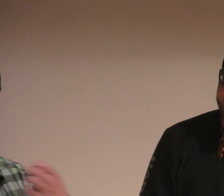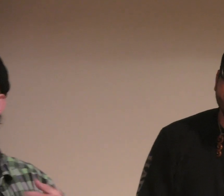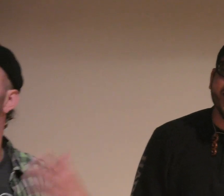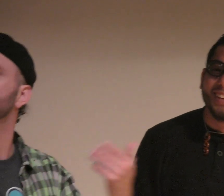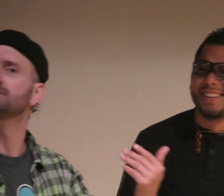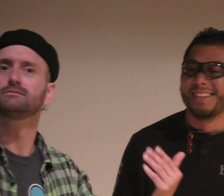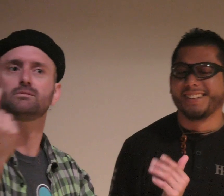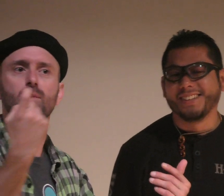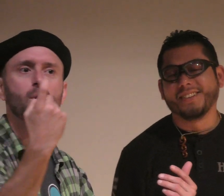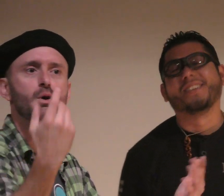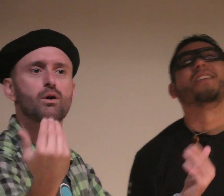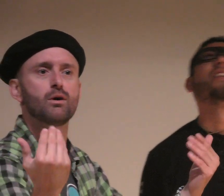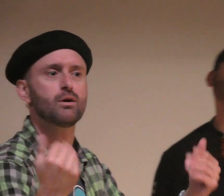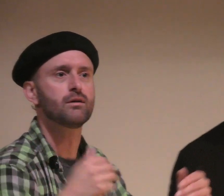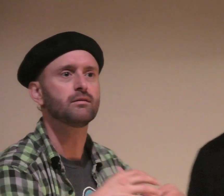One more emotion. What else should we do?